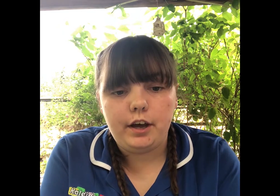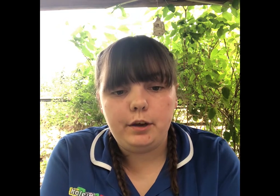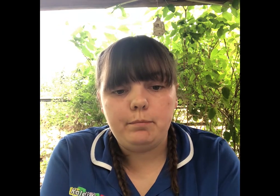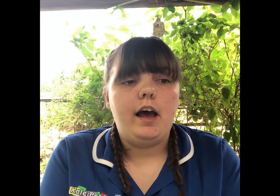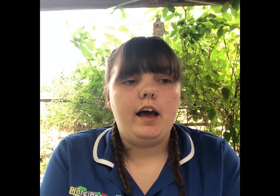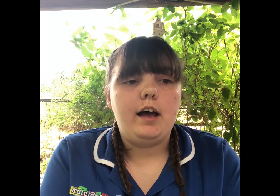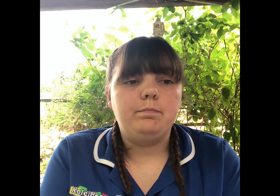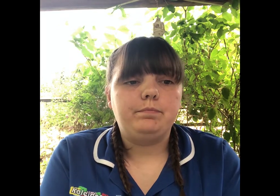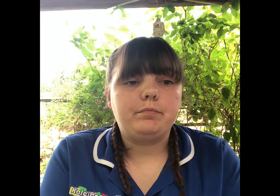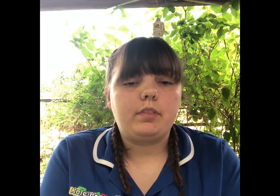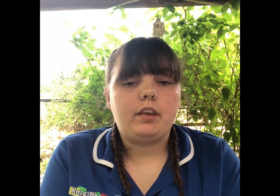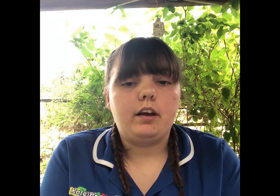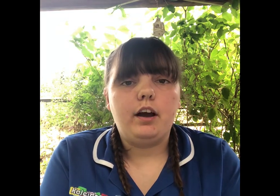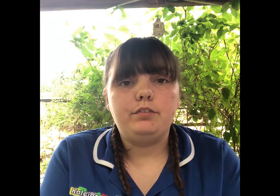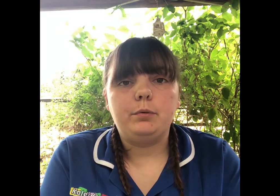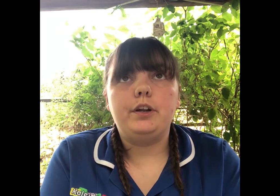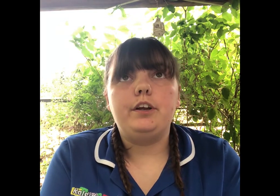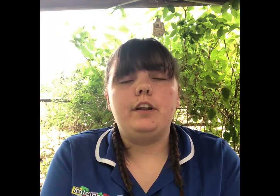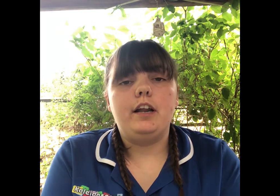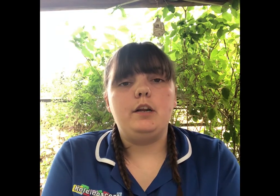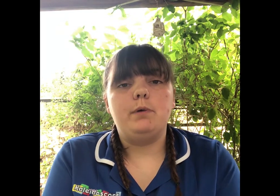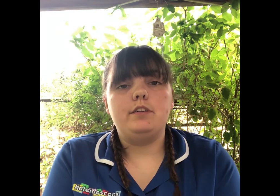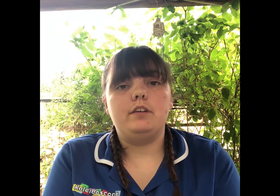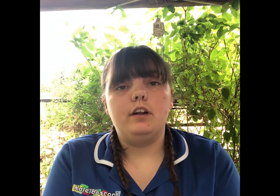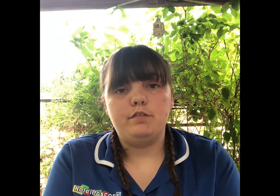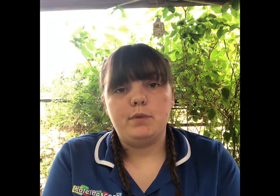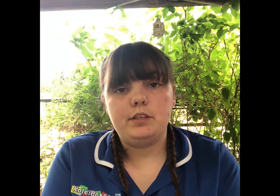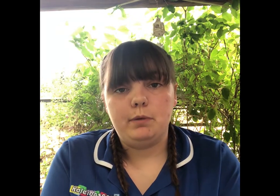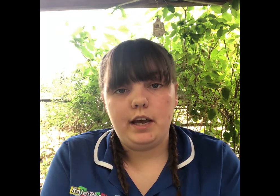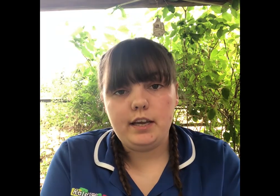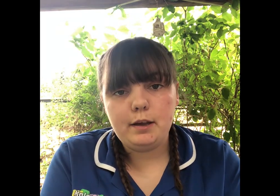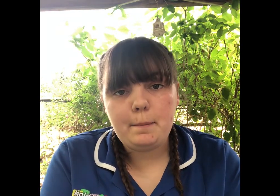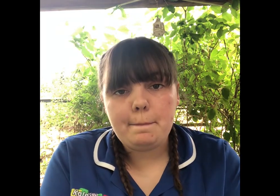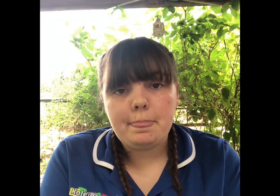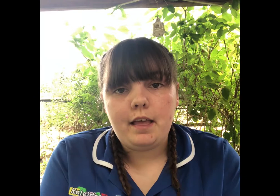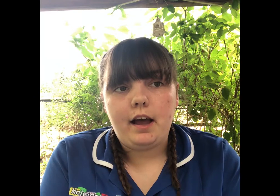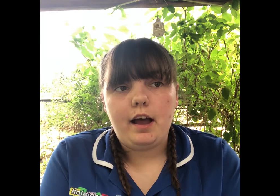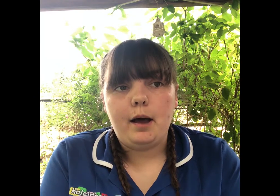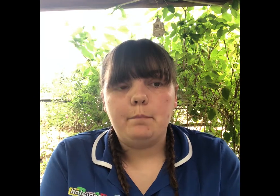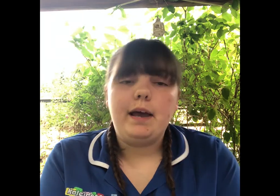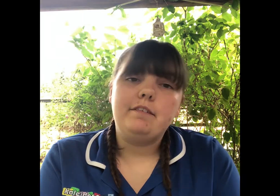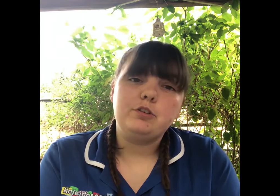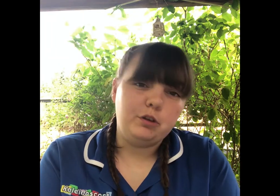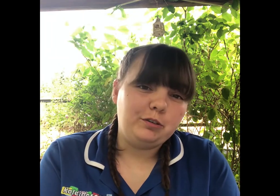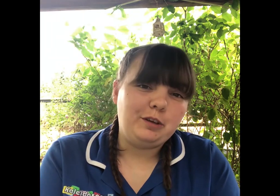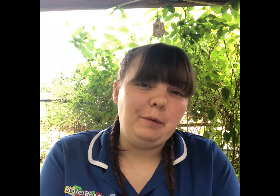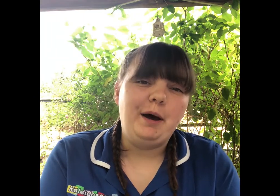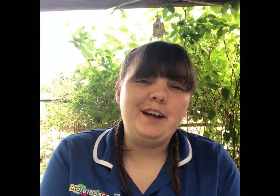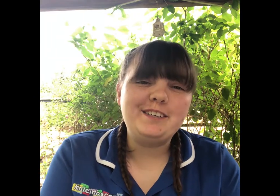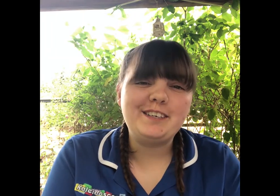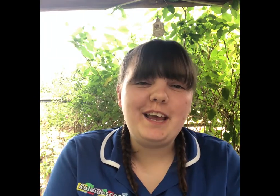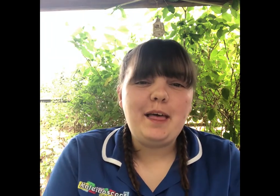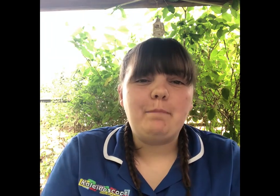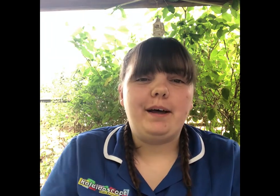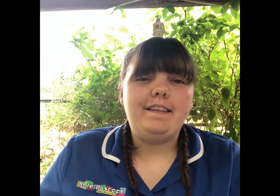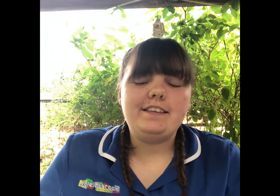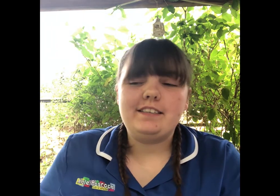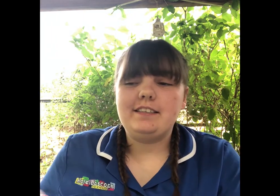home. I for one know that ladybirds love messy play. Parents not so much, but